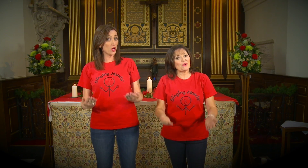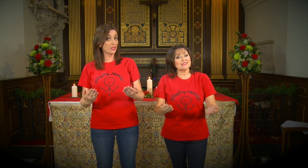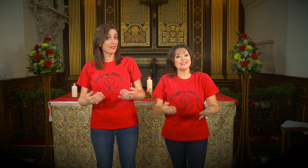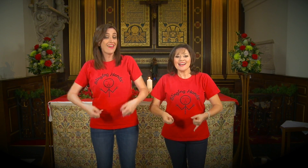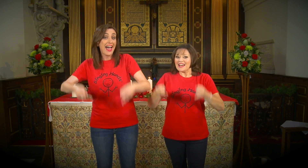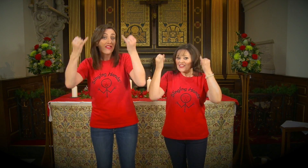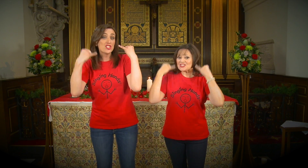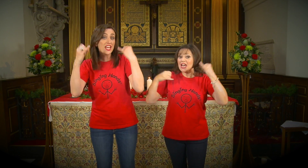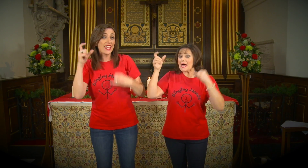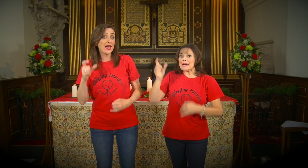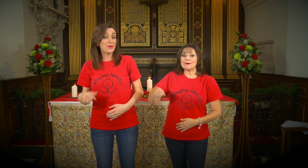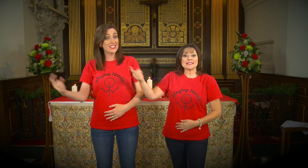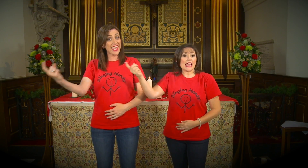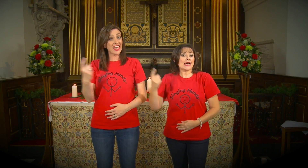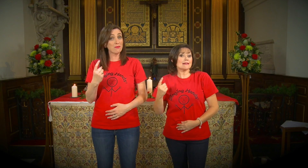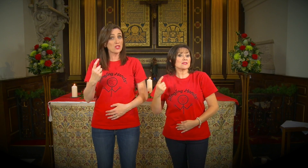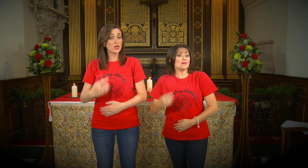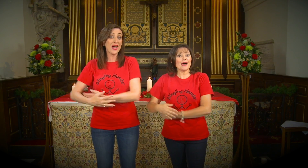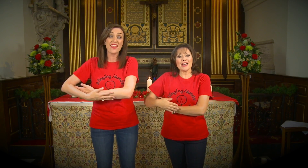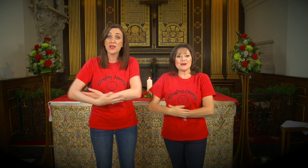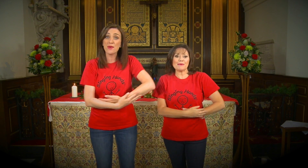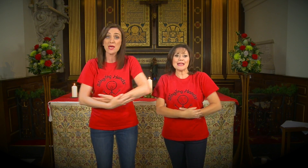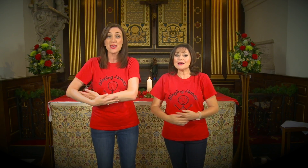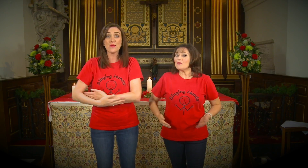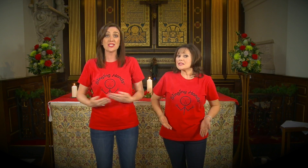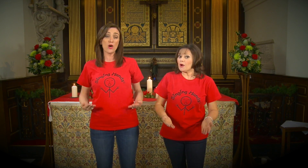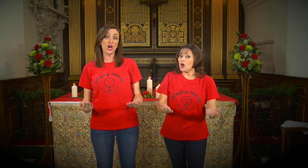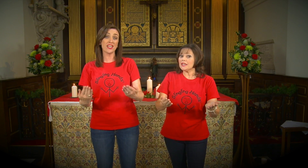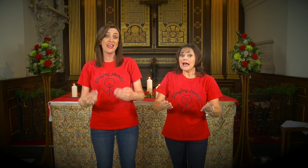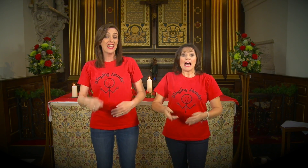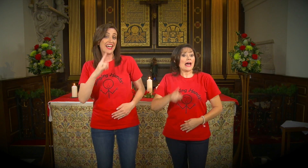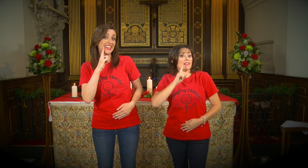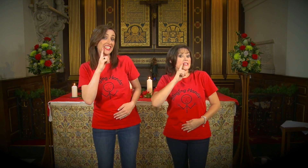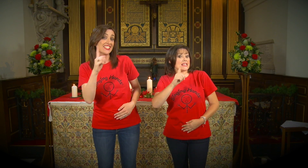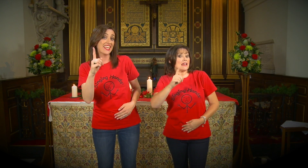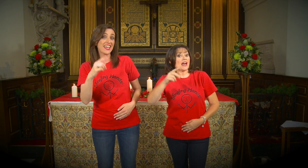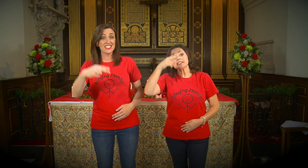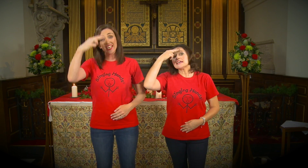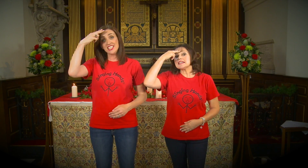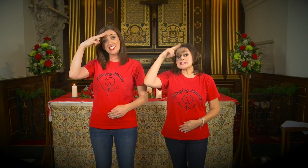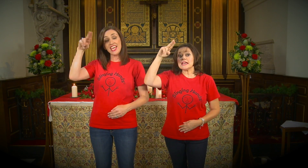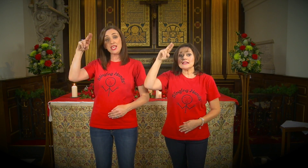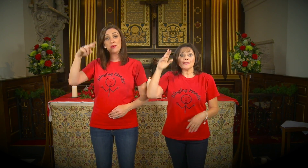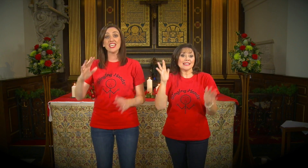born. The shepherds came to where the baby was born. And they say that his name